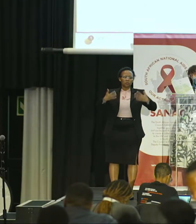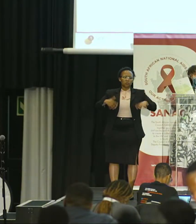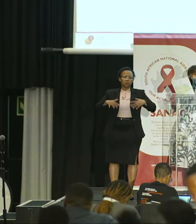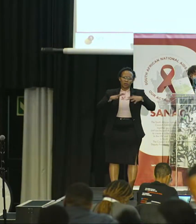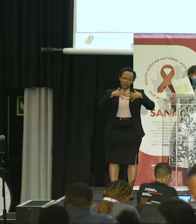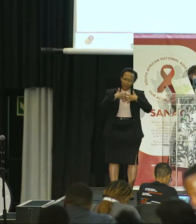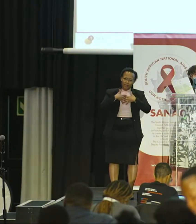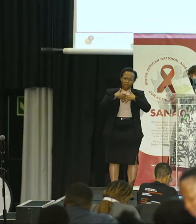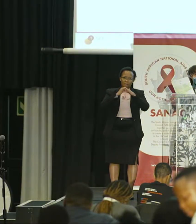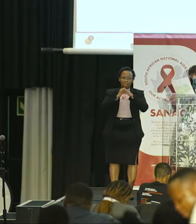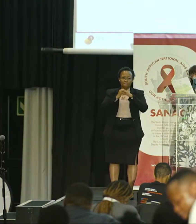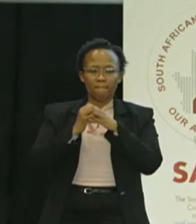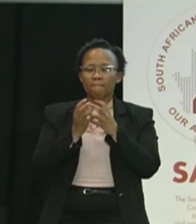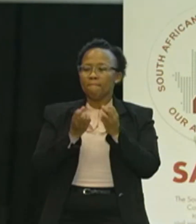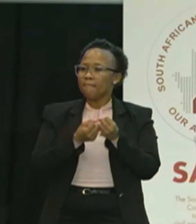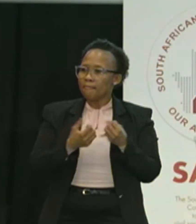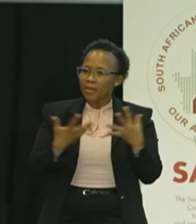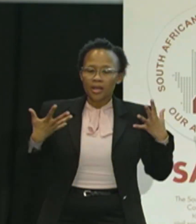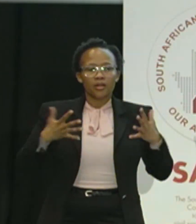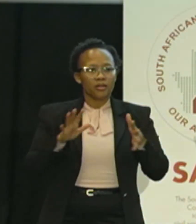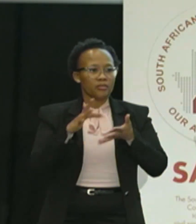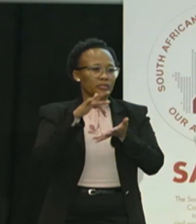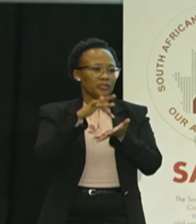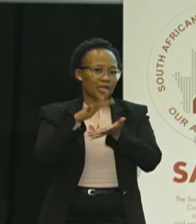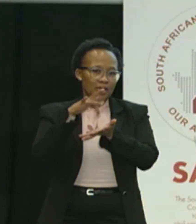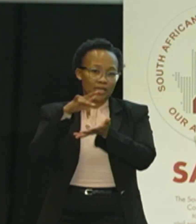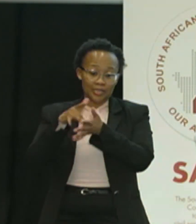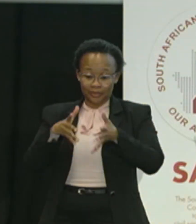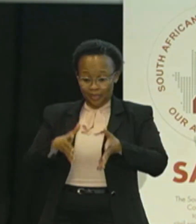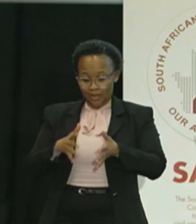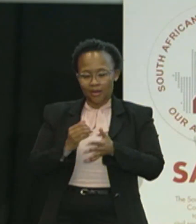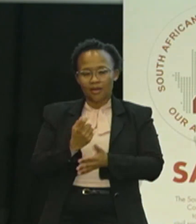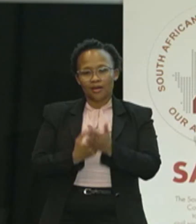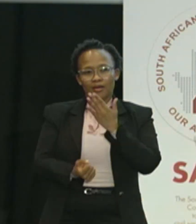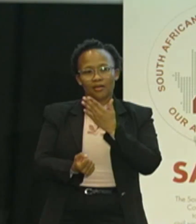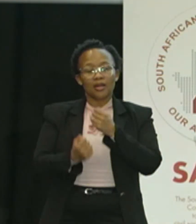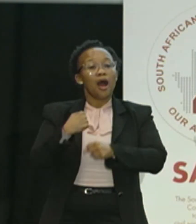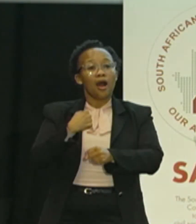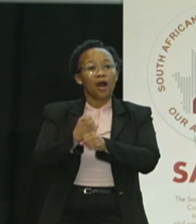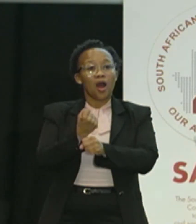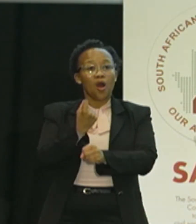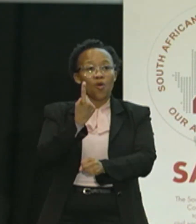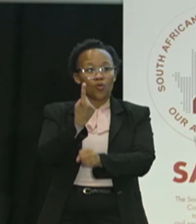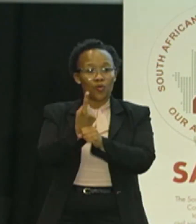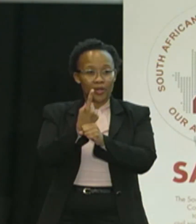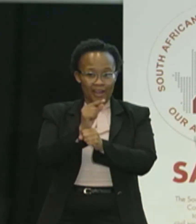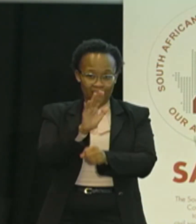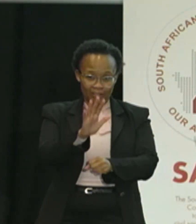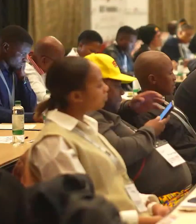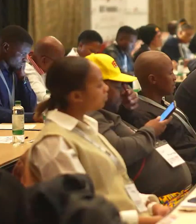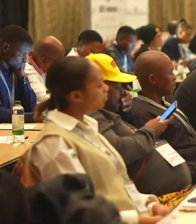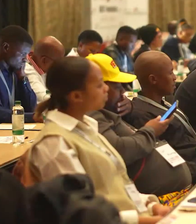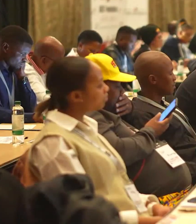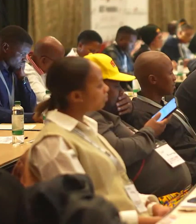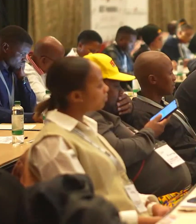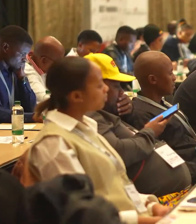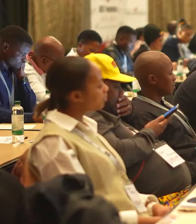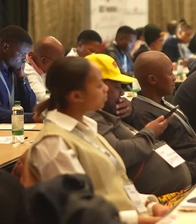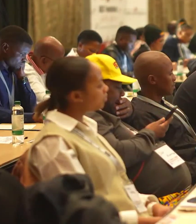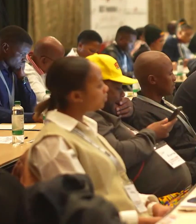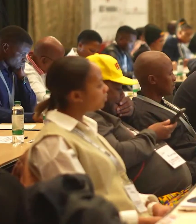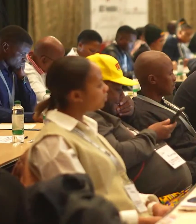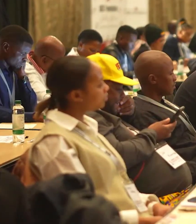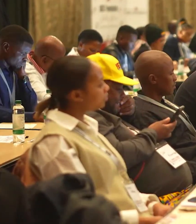key population centers of excellence. So although we have really high